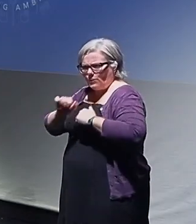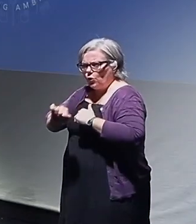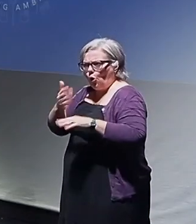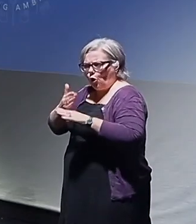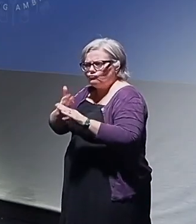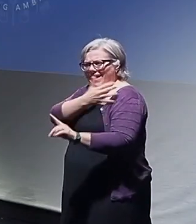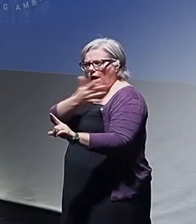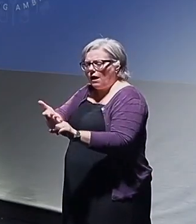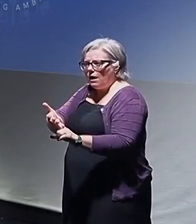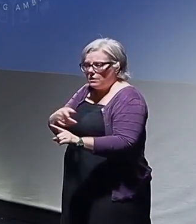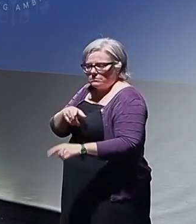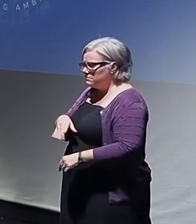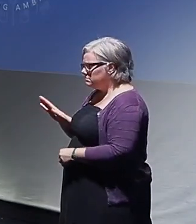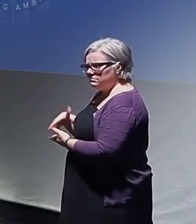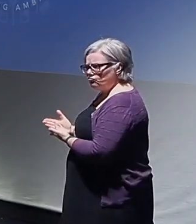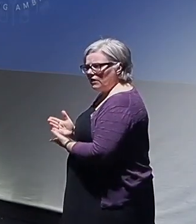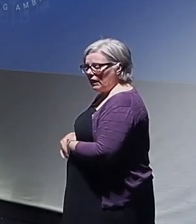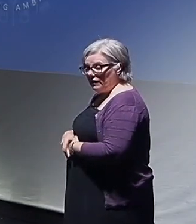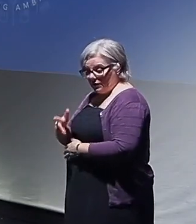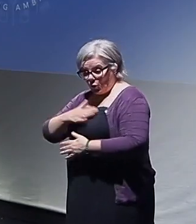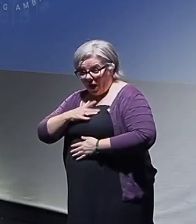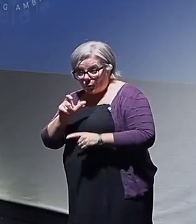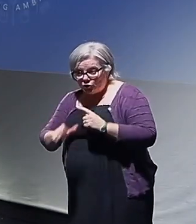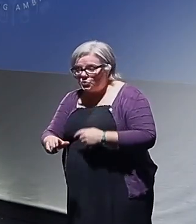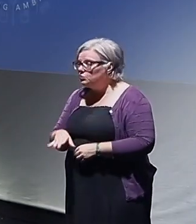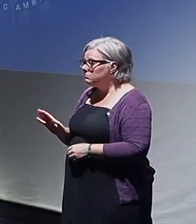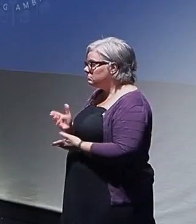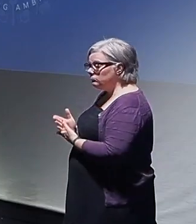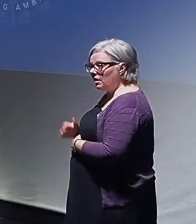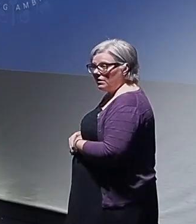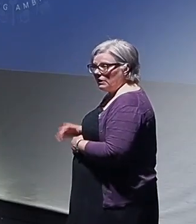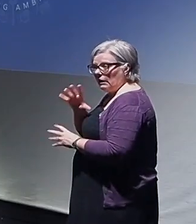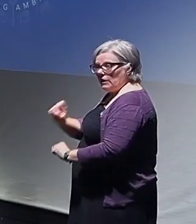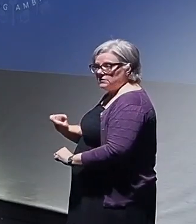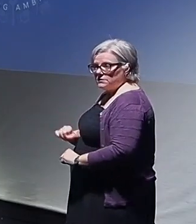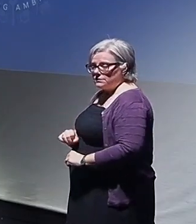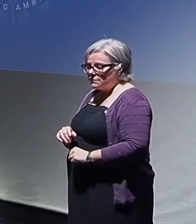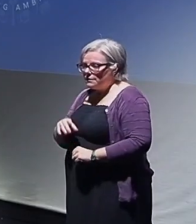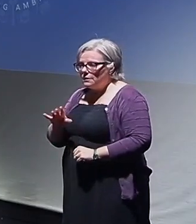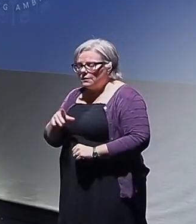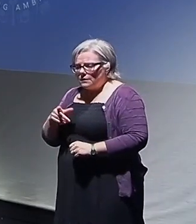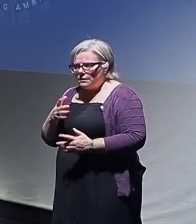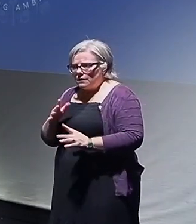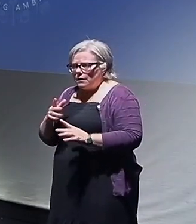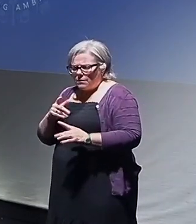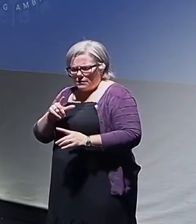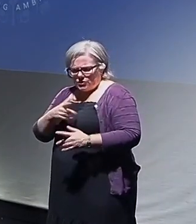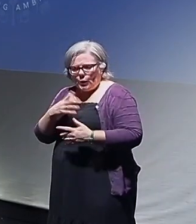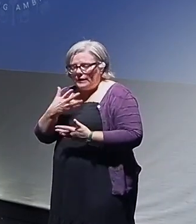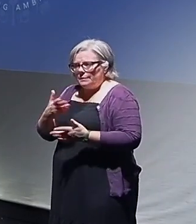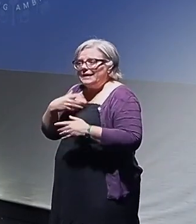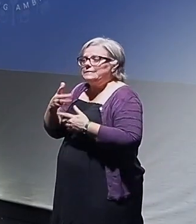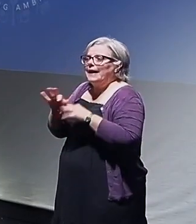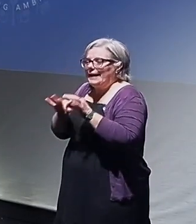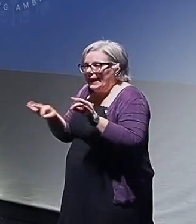And she's like, not really. I said, do you like what you do? She went, no, I can't stand what I do. And I was like, what do you mean? I'm so sorry. She went, no, it's a gift. I was like, how's it a gift? She went, because